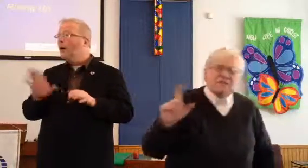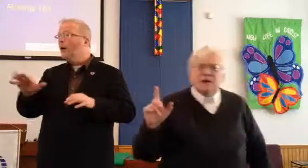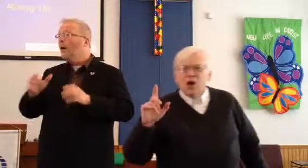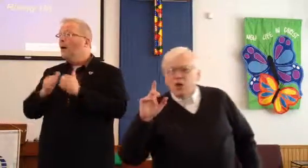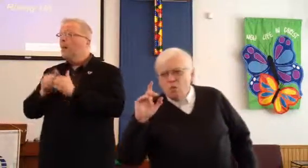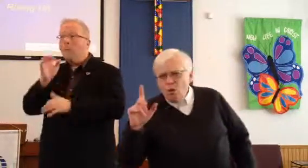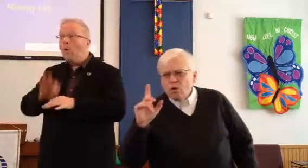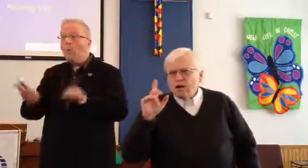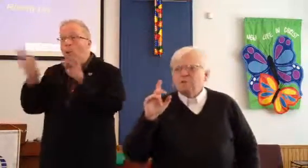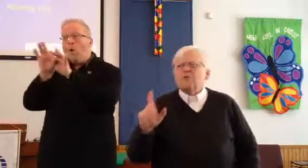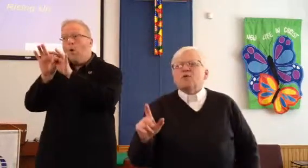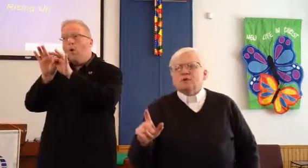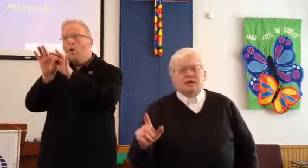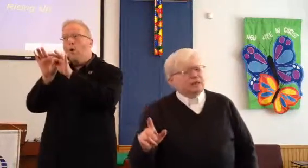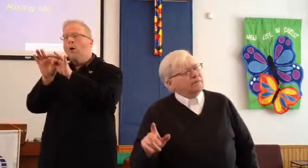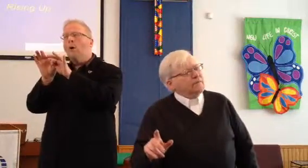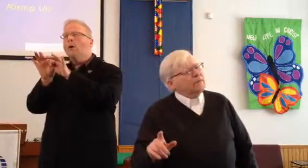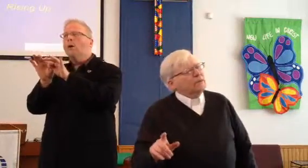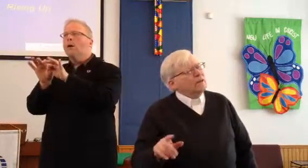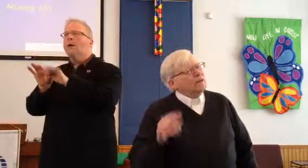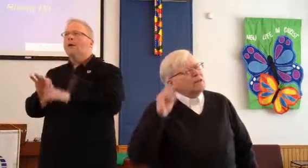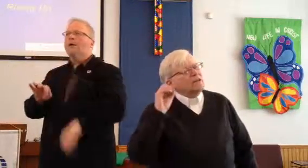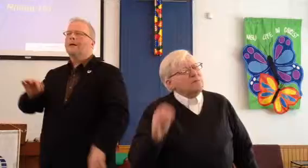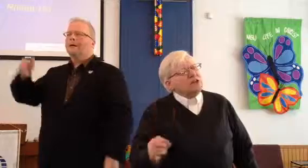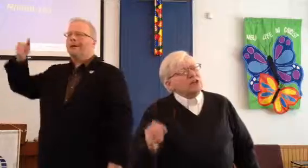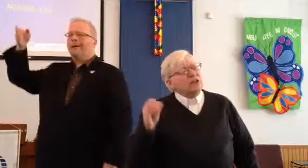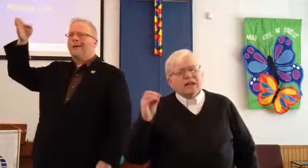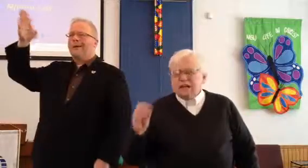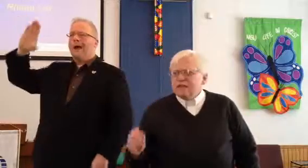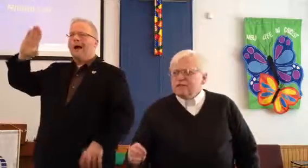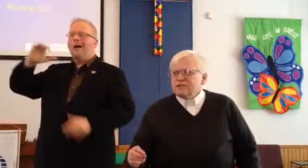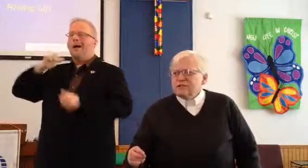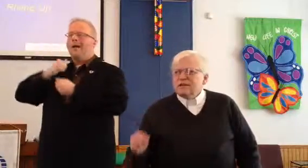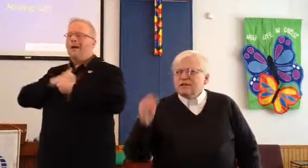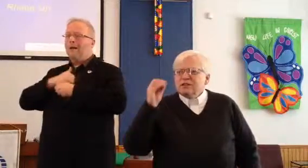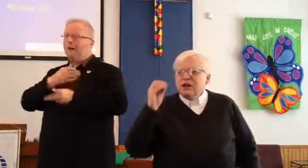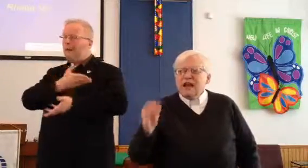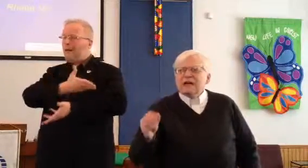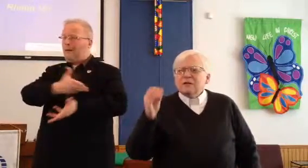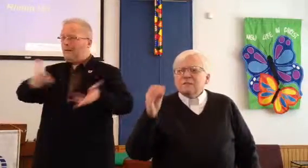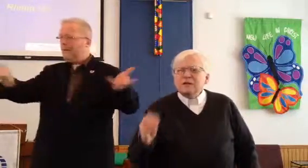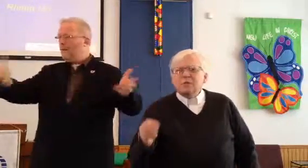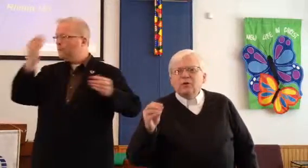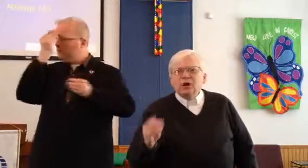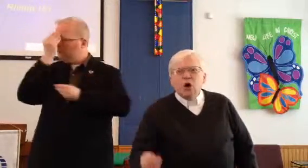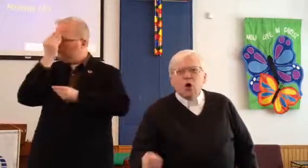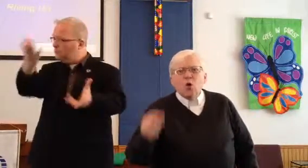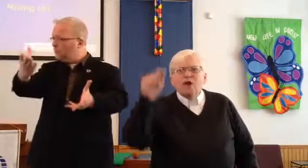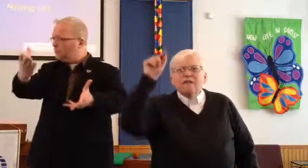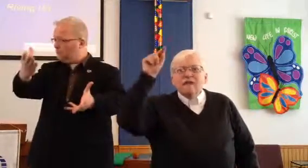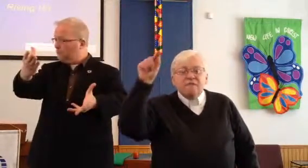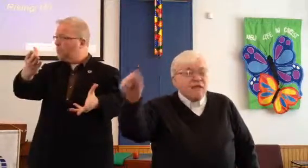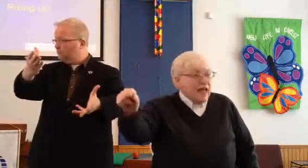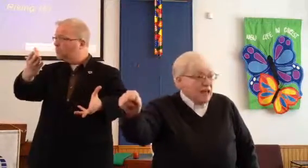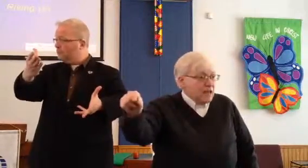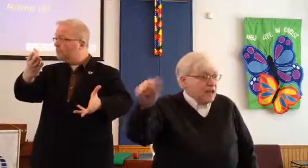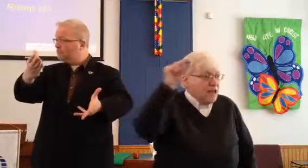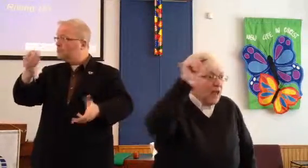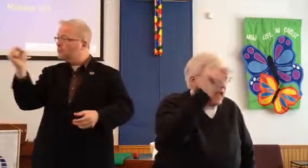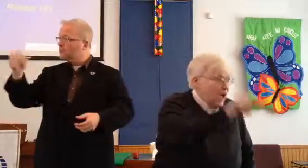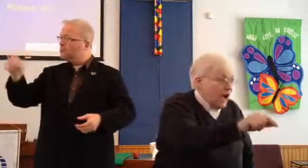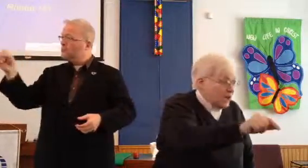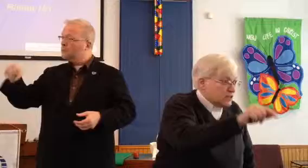And even more importantly, the mission is to let people know that